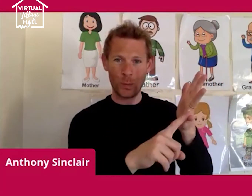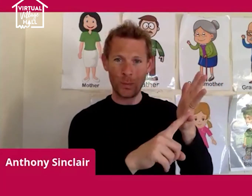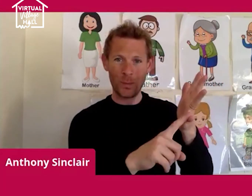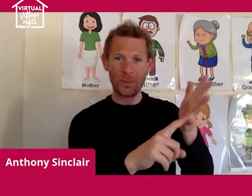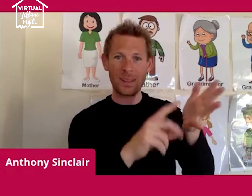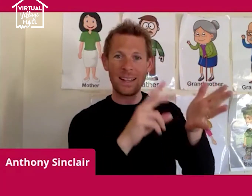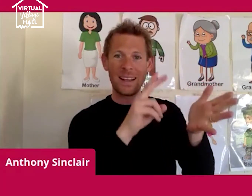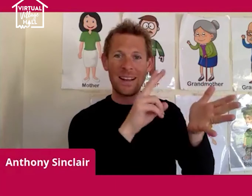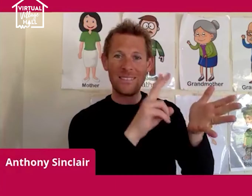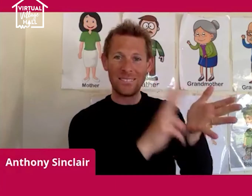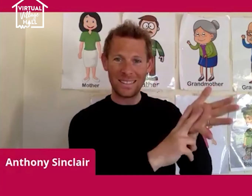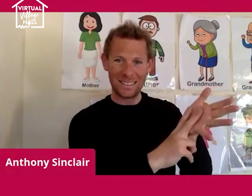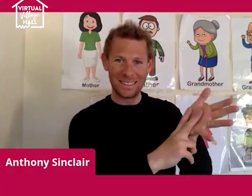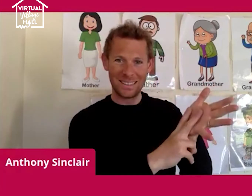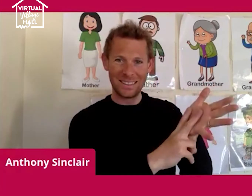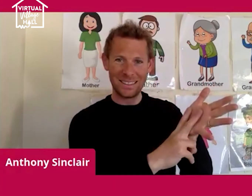U, V,